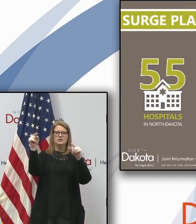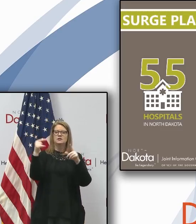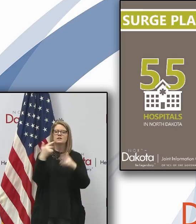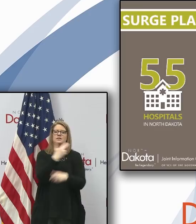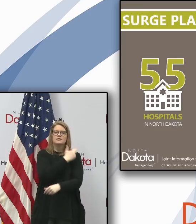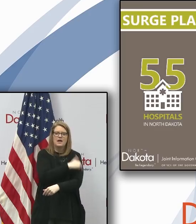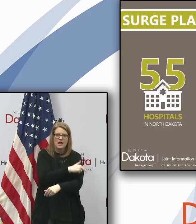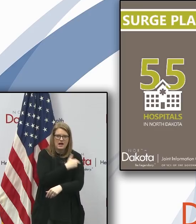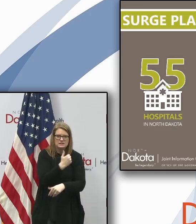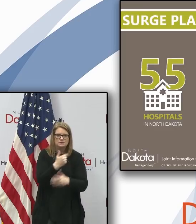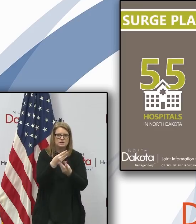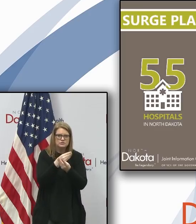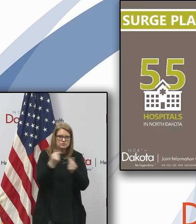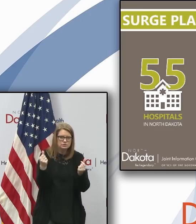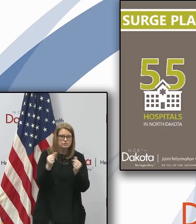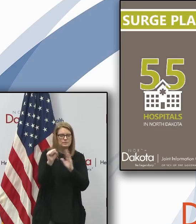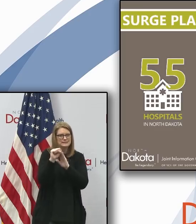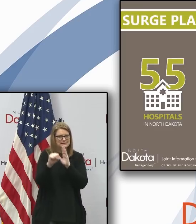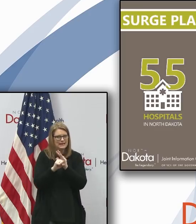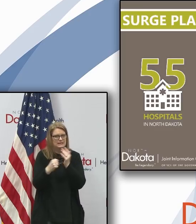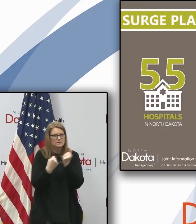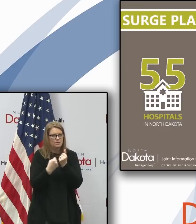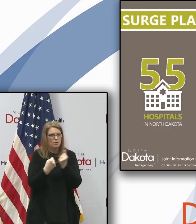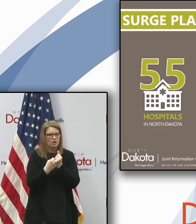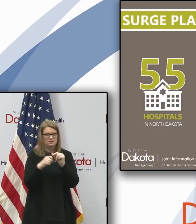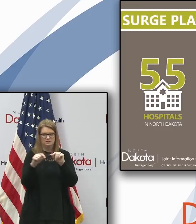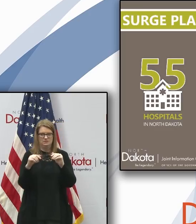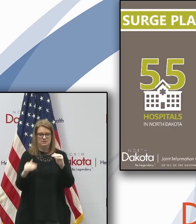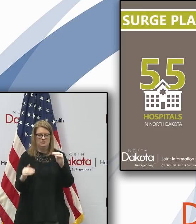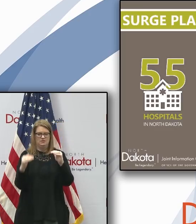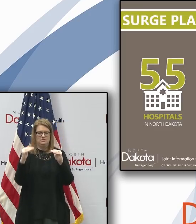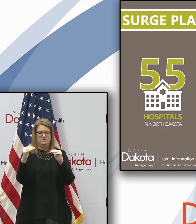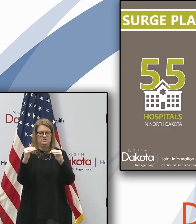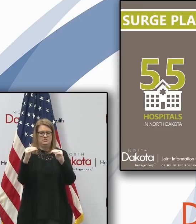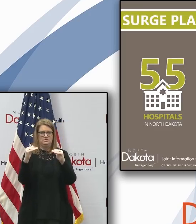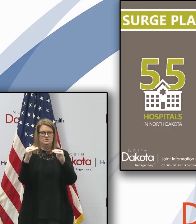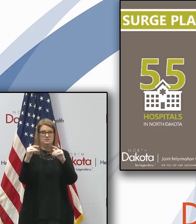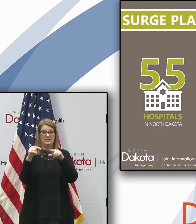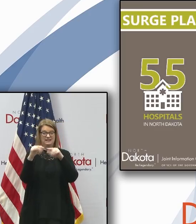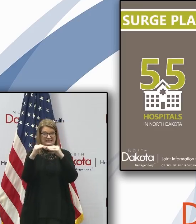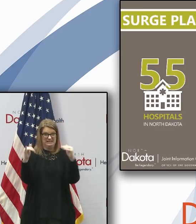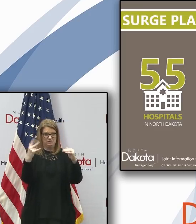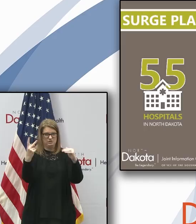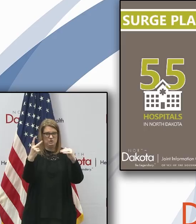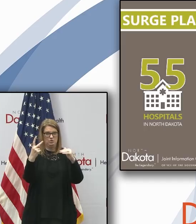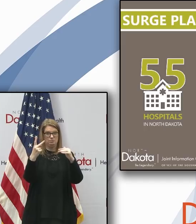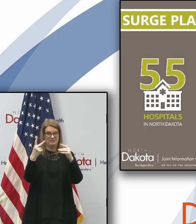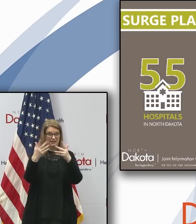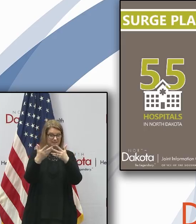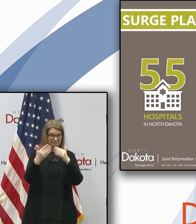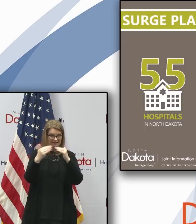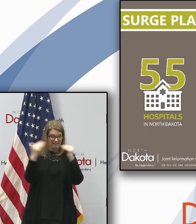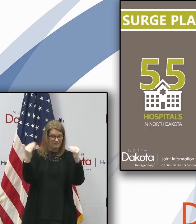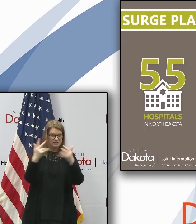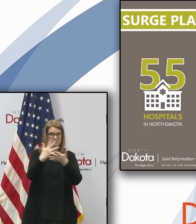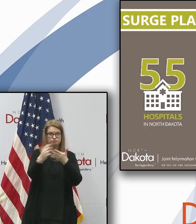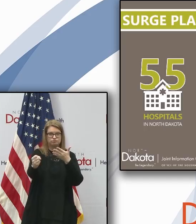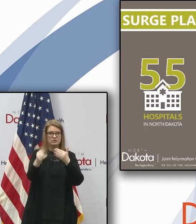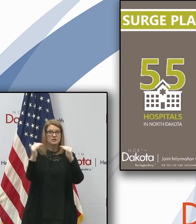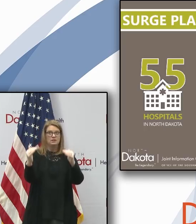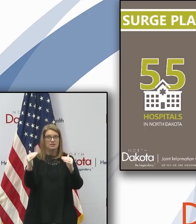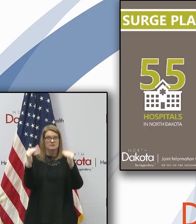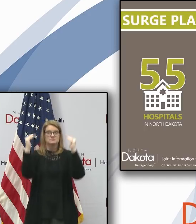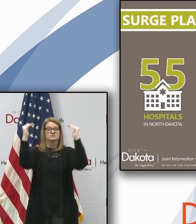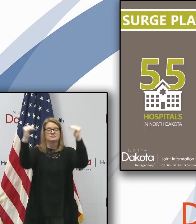hospital-led solutions with state support in Tier 2 are potentially exhausted. Right now in Tier 3, we are planning to